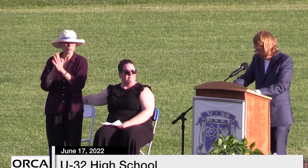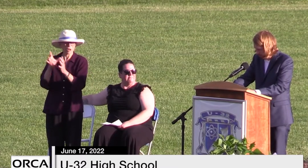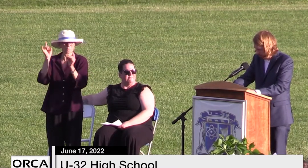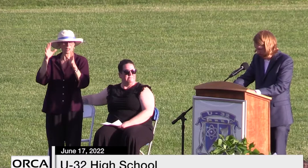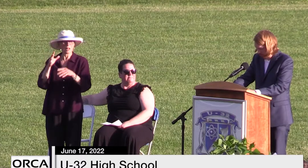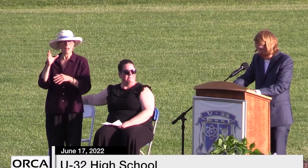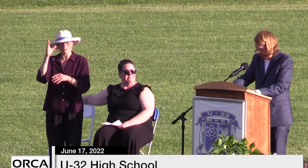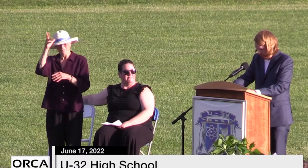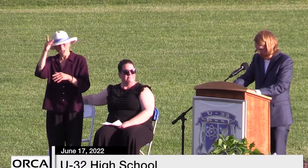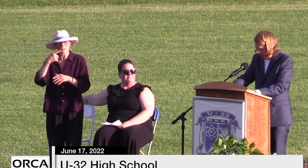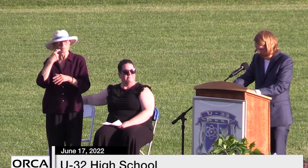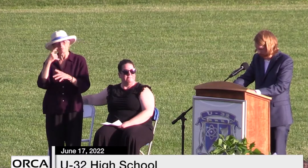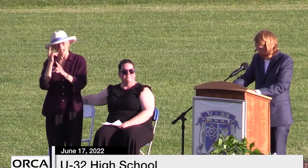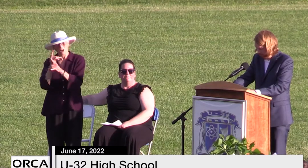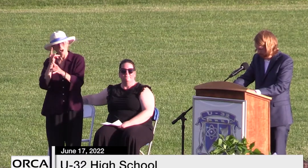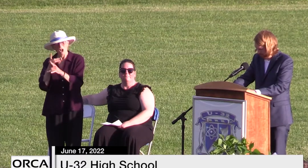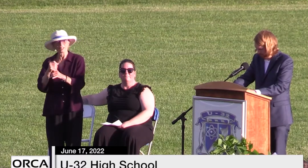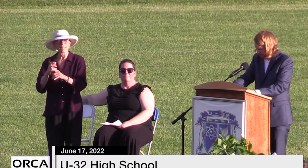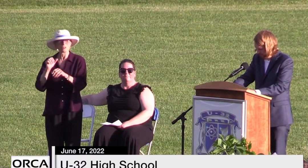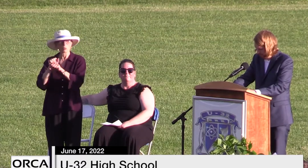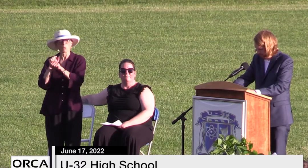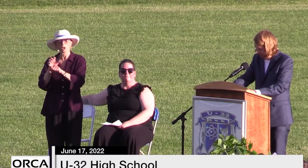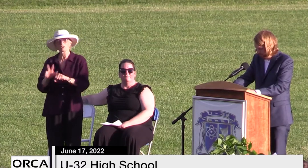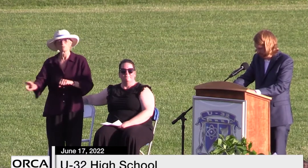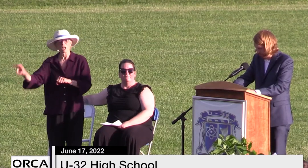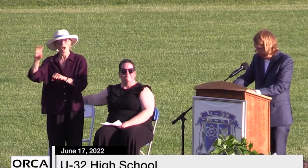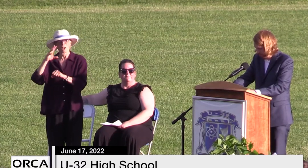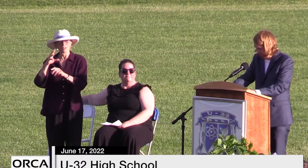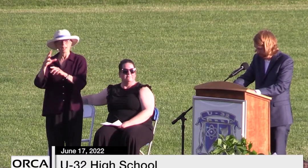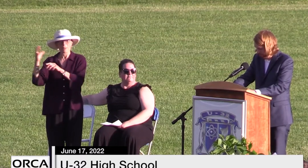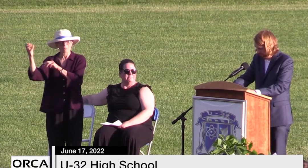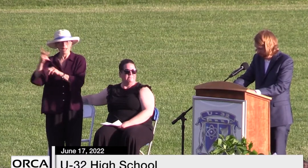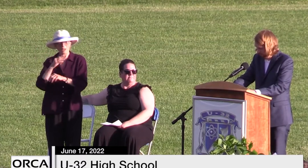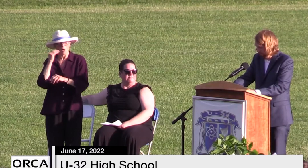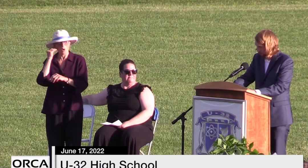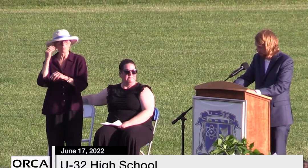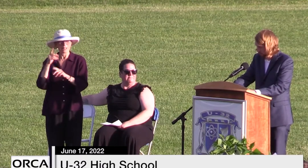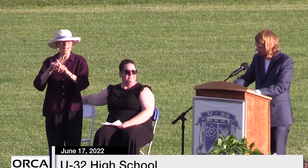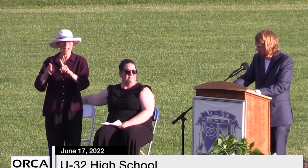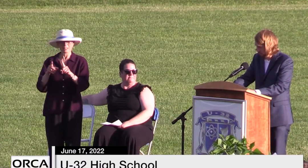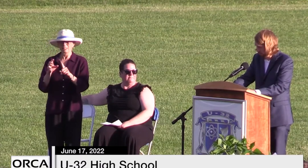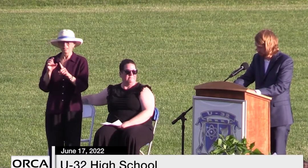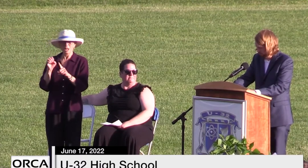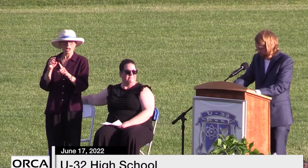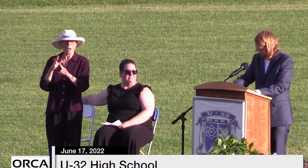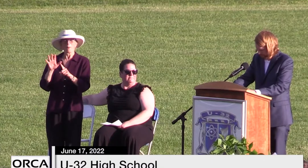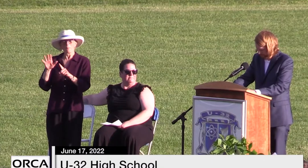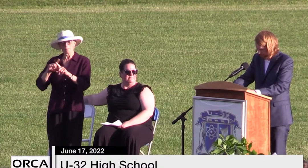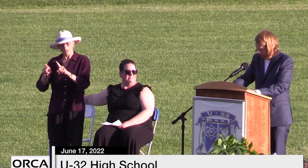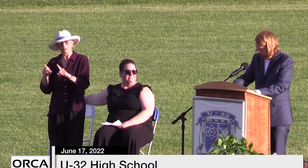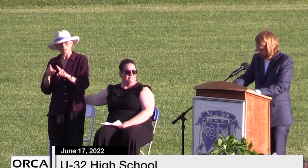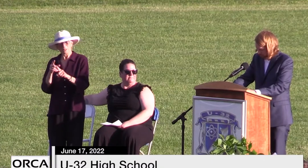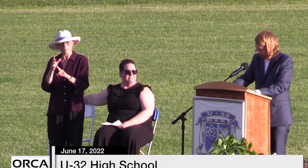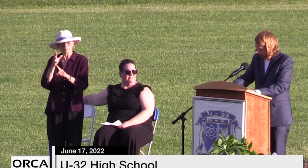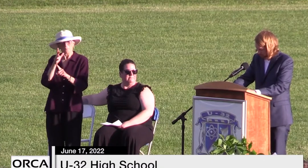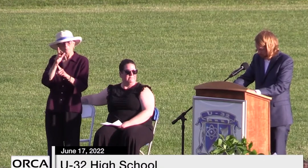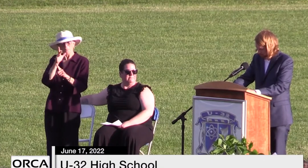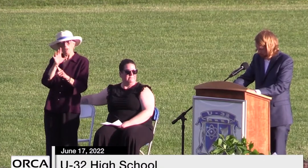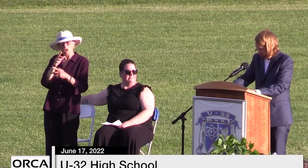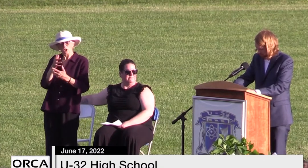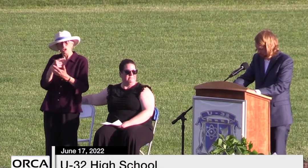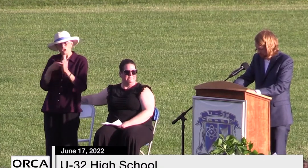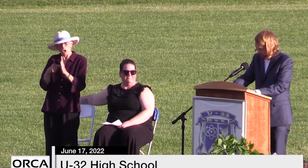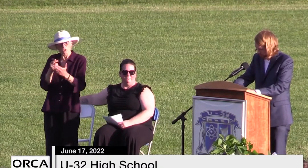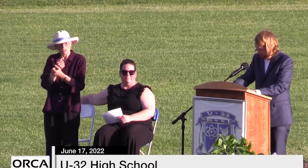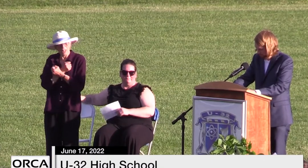was an alcoholic and worked away from home for many days at a time. Even with his flaws, at least he showed my mom love. My mother's mom, on the